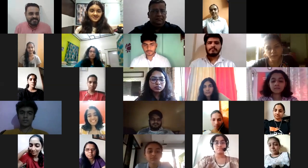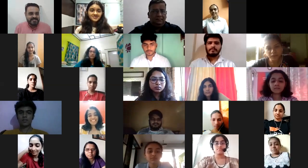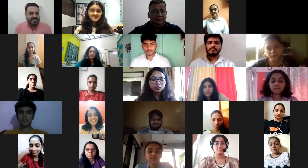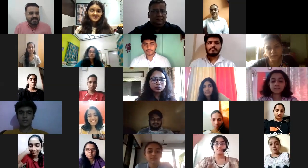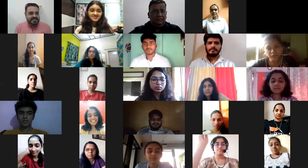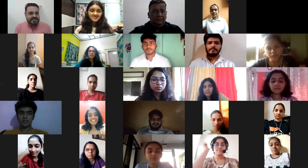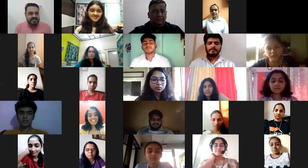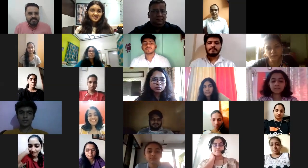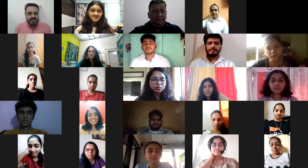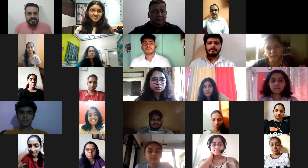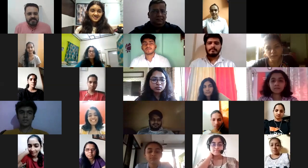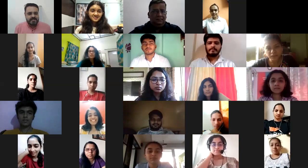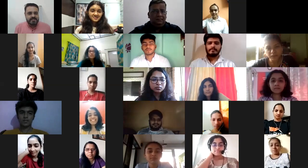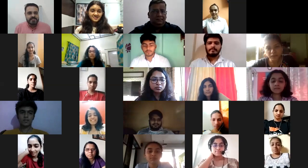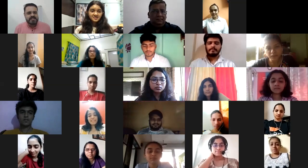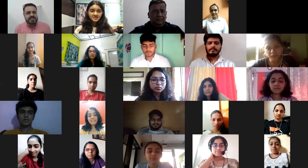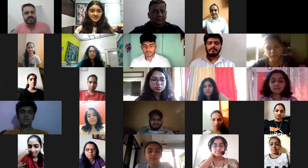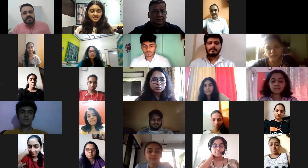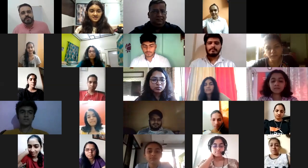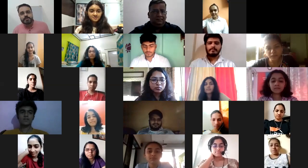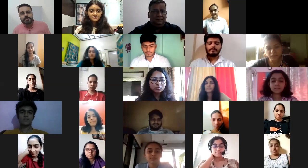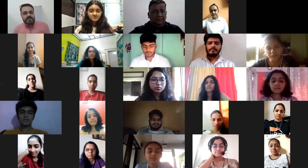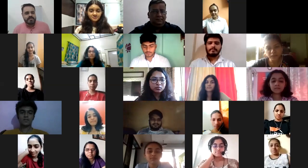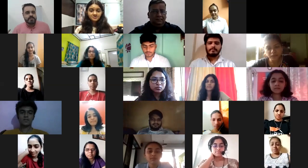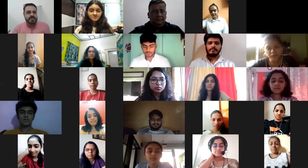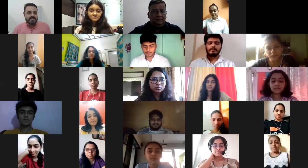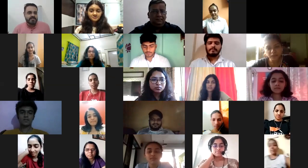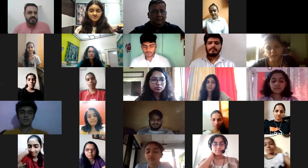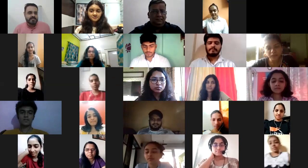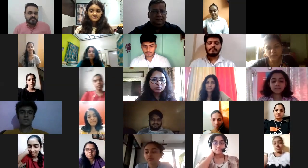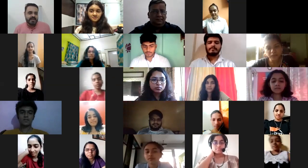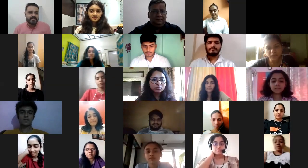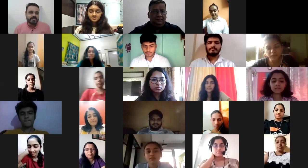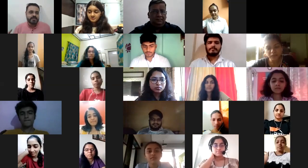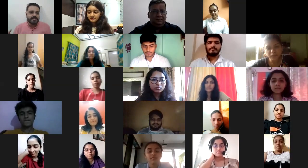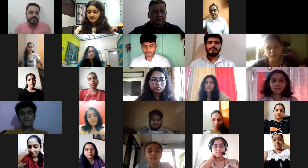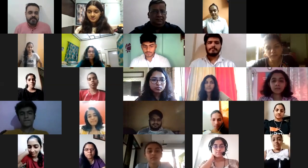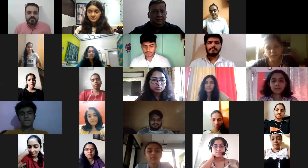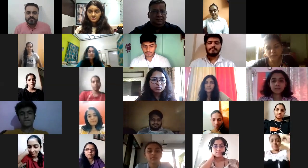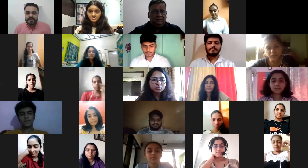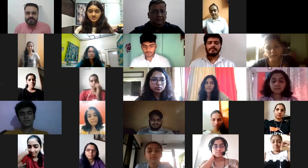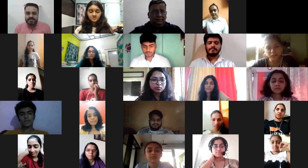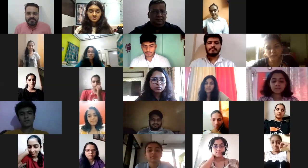know? These are the 7 new words, you know, added to the Oxford Dictionary this